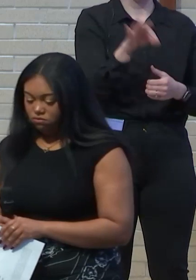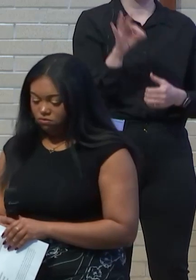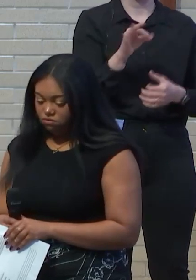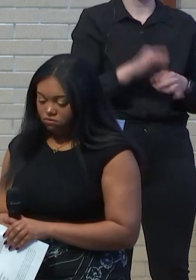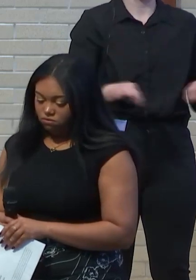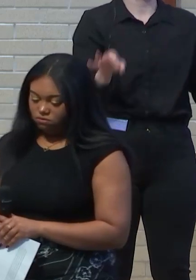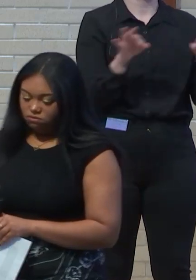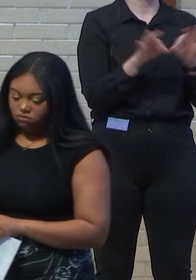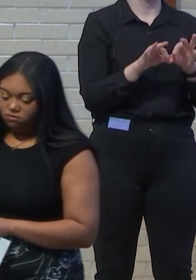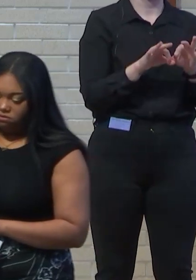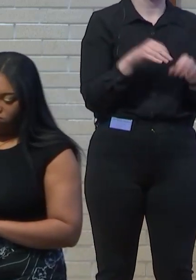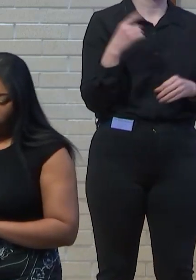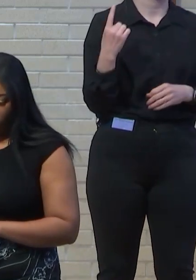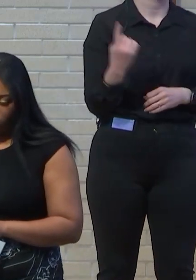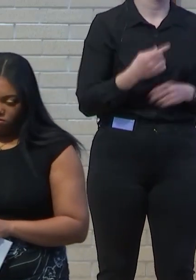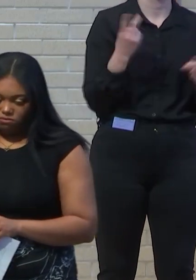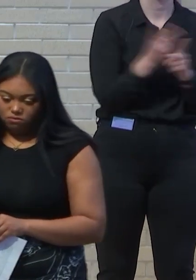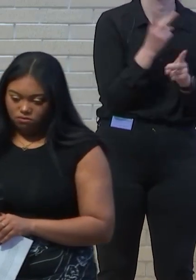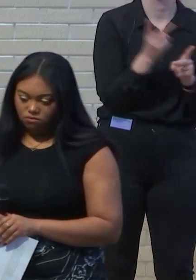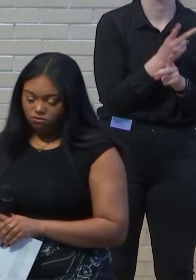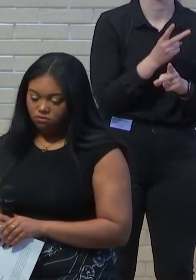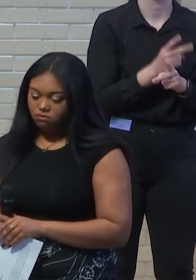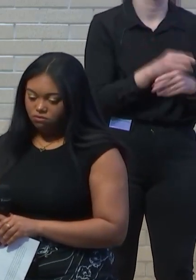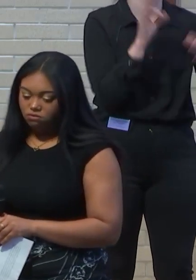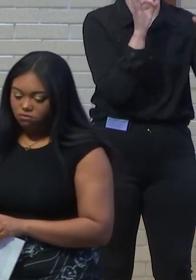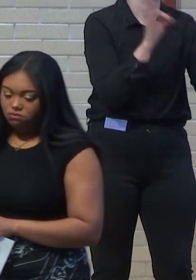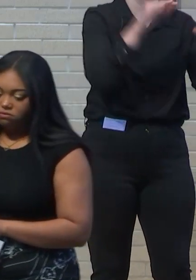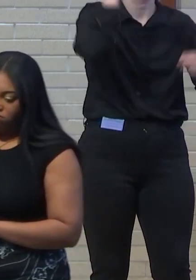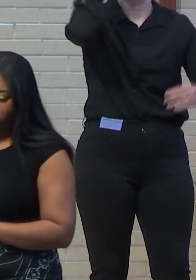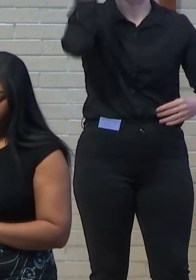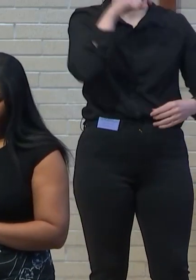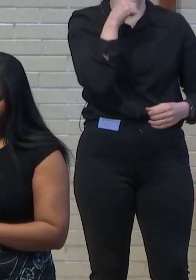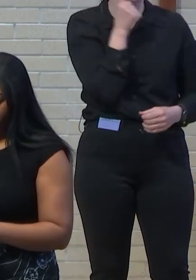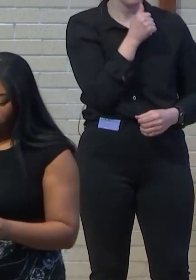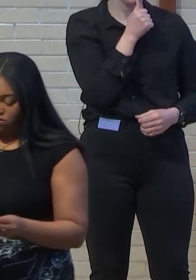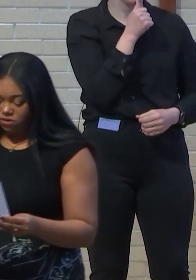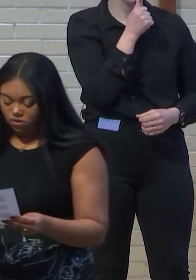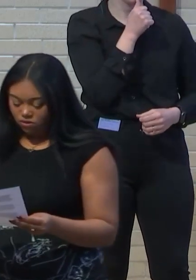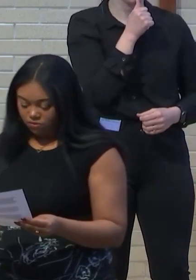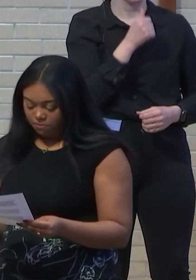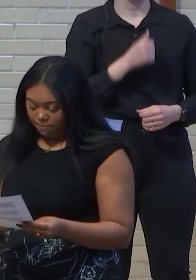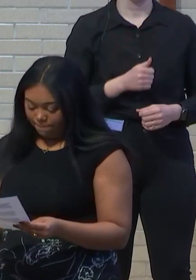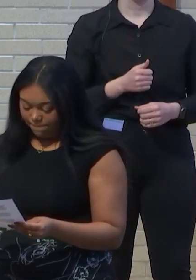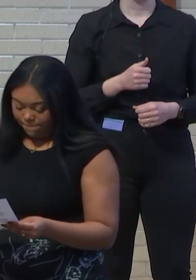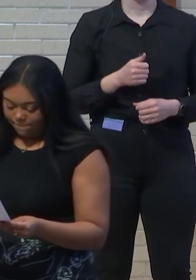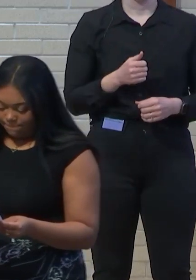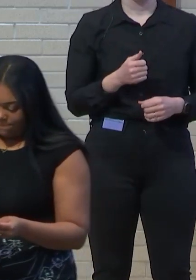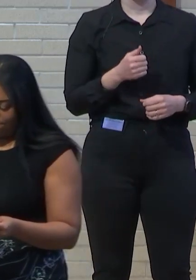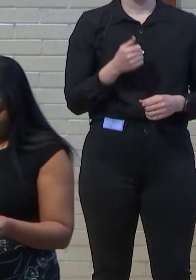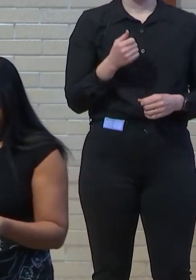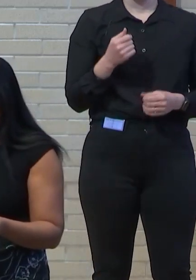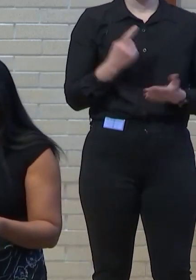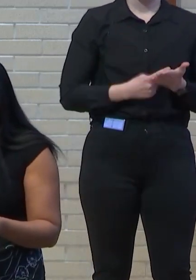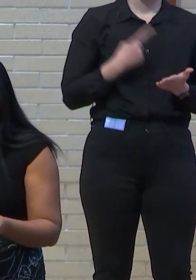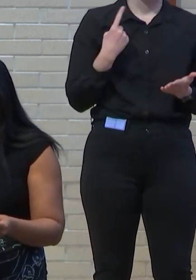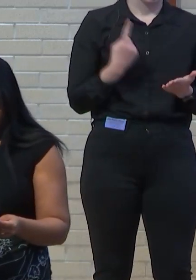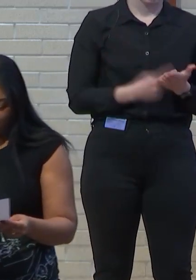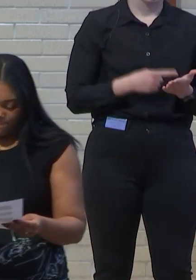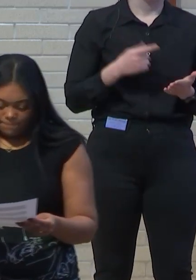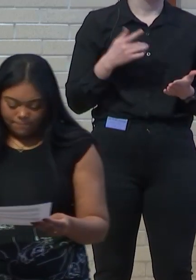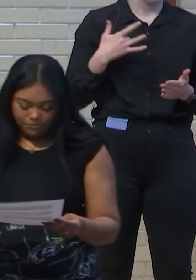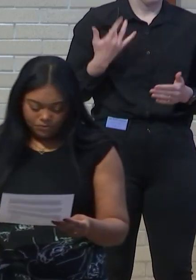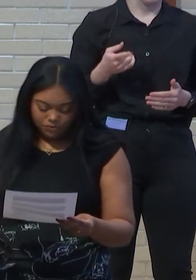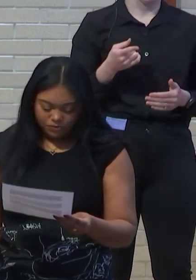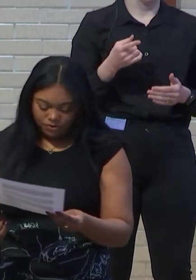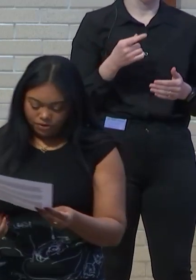always have things together, the perfect black girl. Yet it often feels like you are the key to holding your family